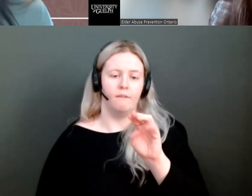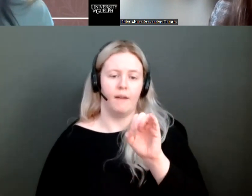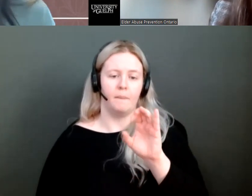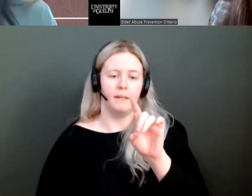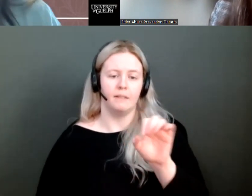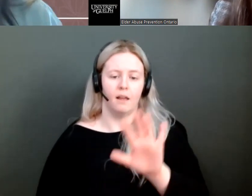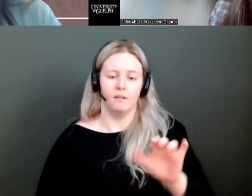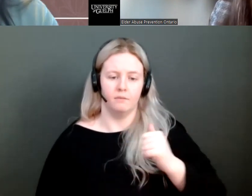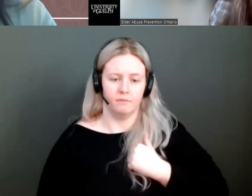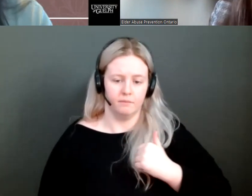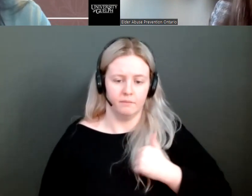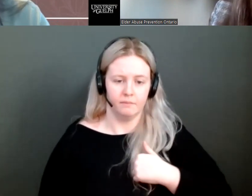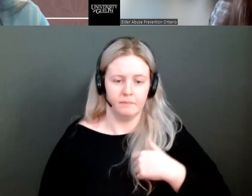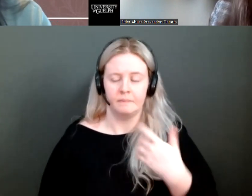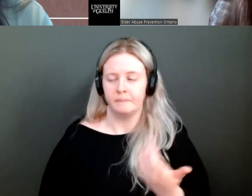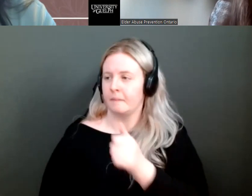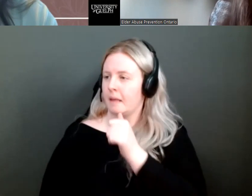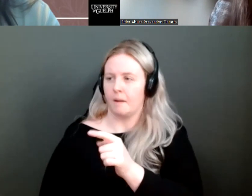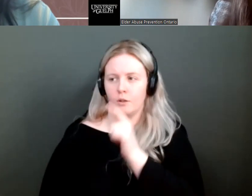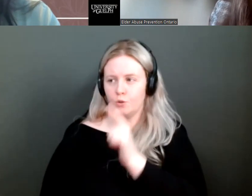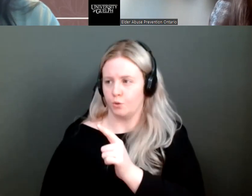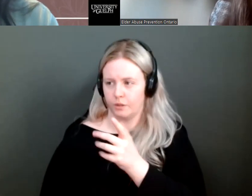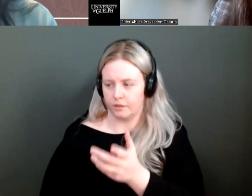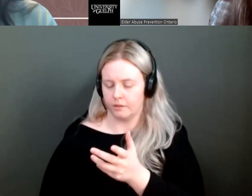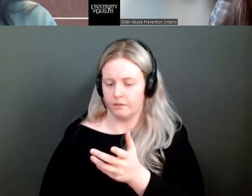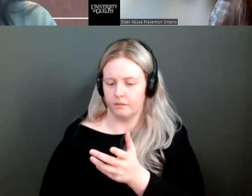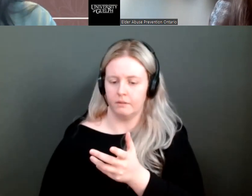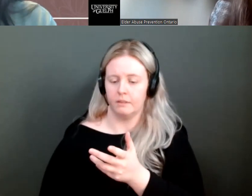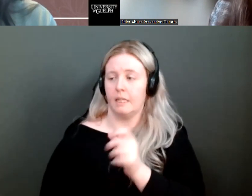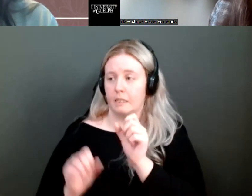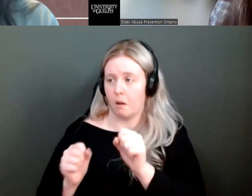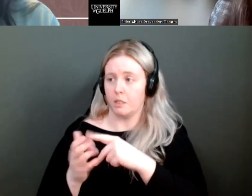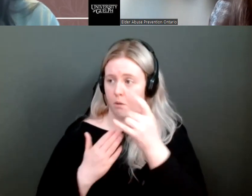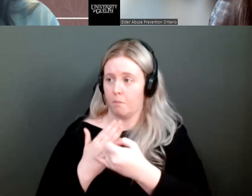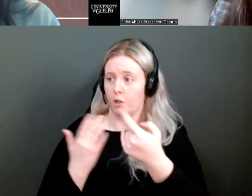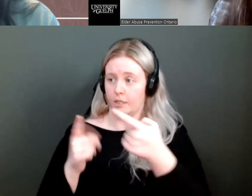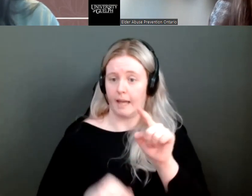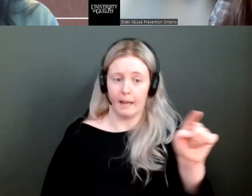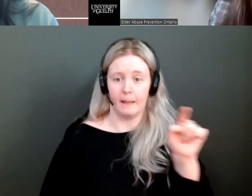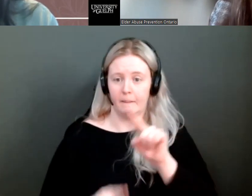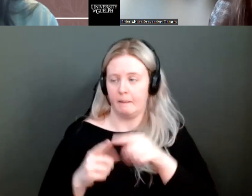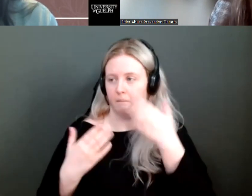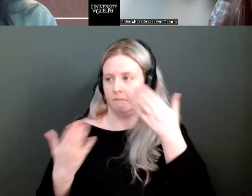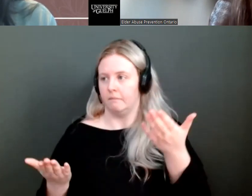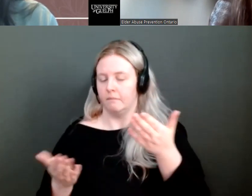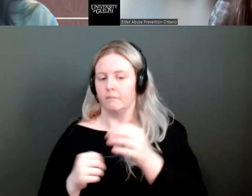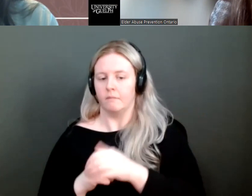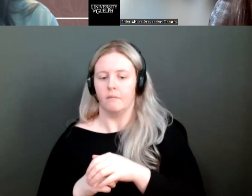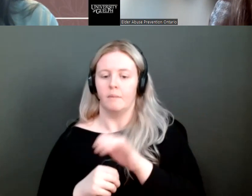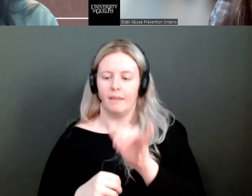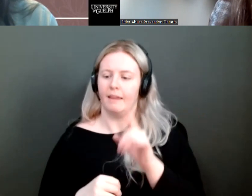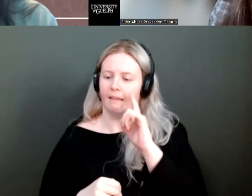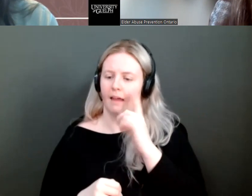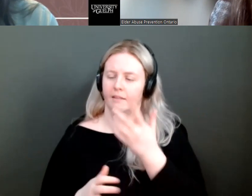Not to my knowledge, but that doesn't mean that there aren't projects that I'm not aware of. I think, that's why I said that is probably one of our